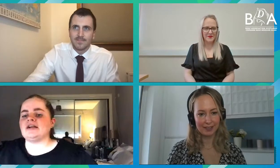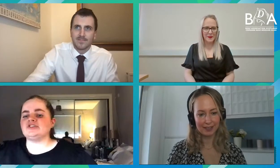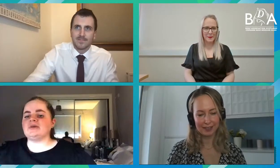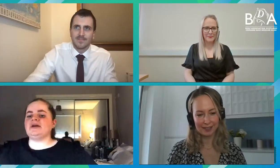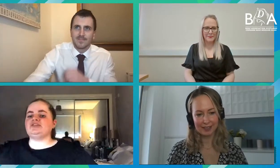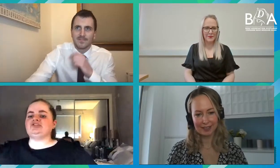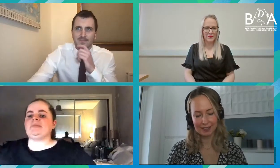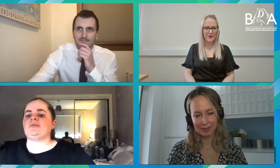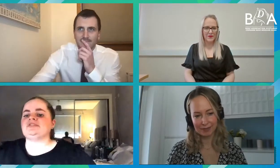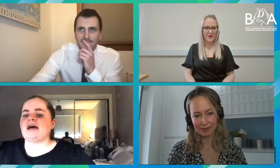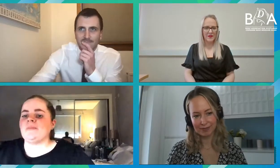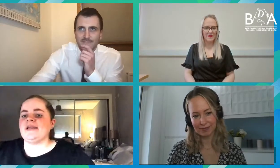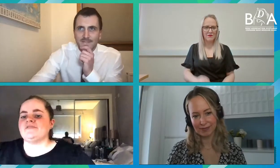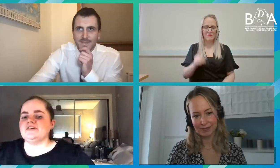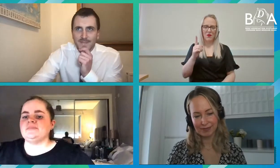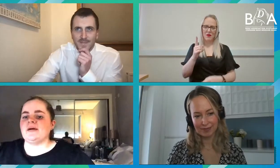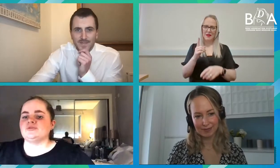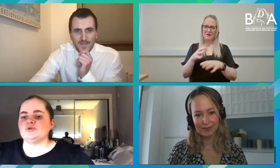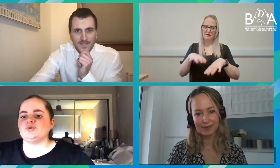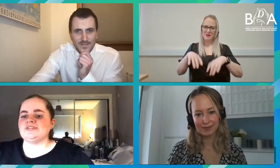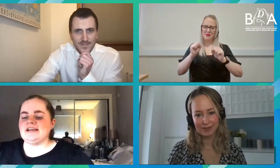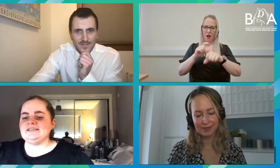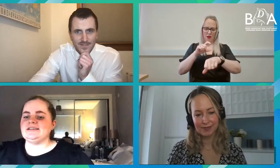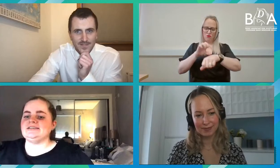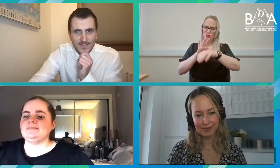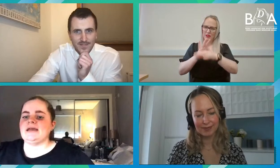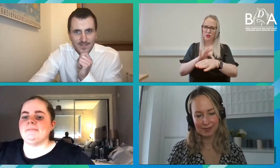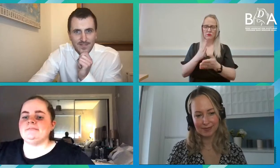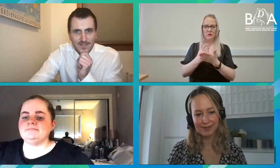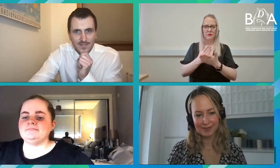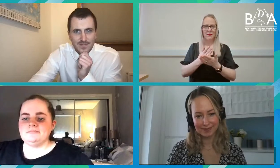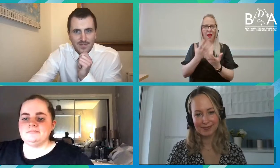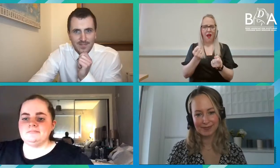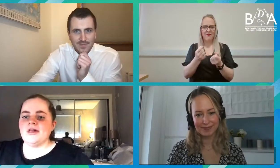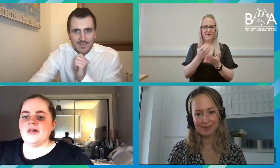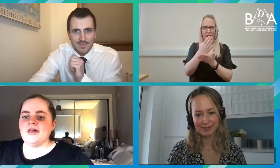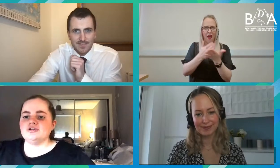When I started my apprenticeship, I was a little bit nervous, but I was also excited at the same time.